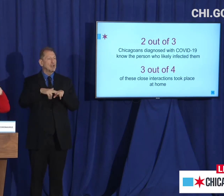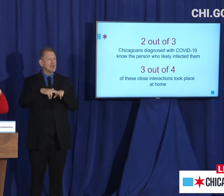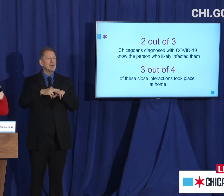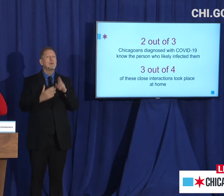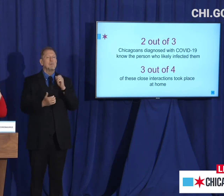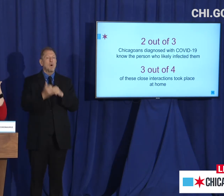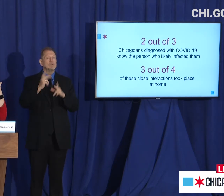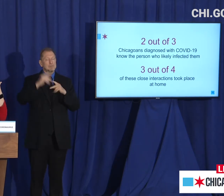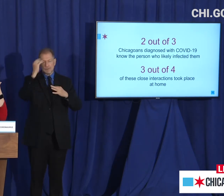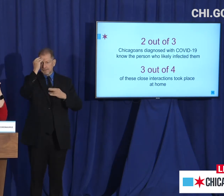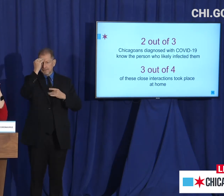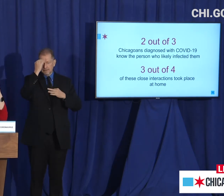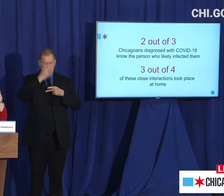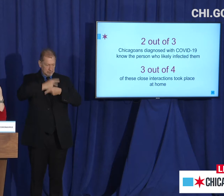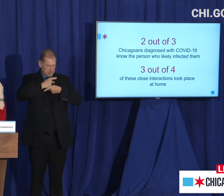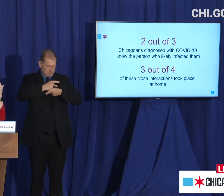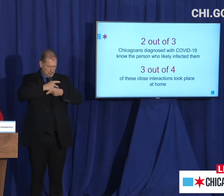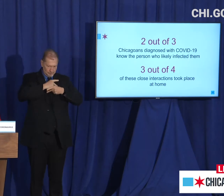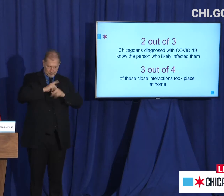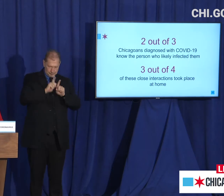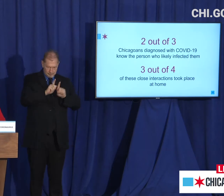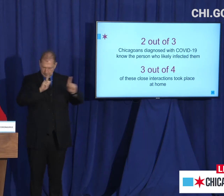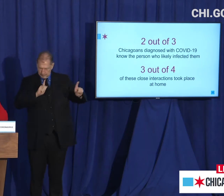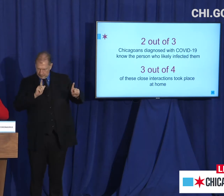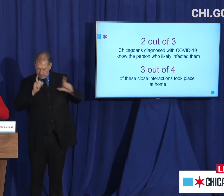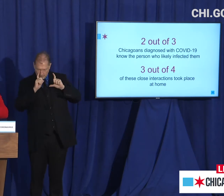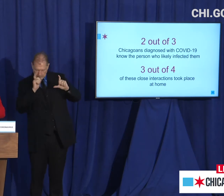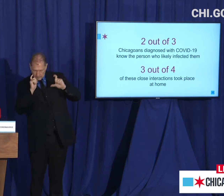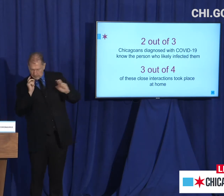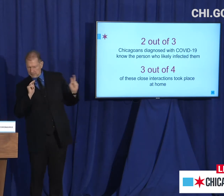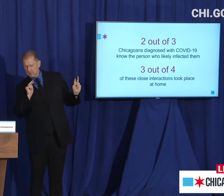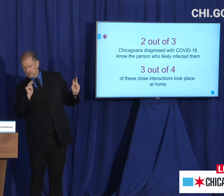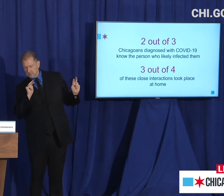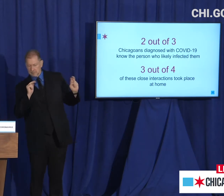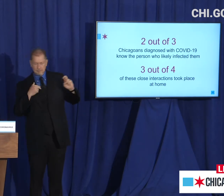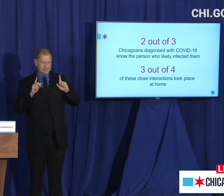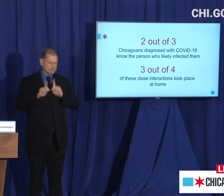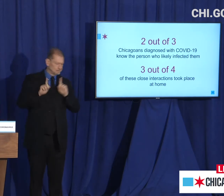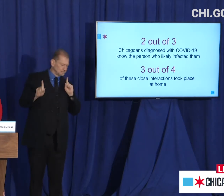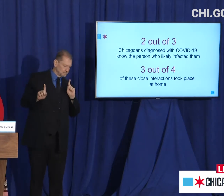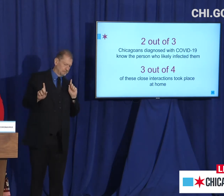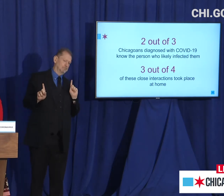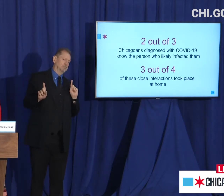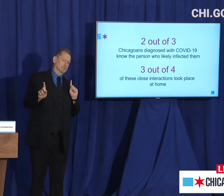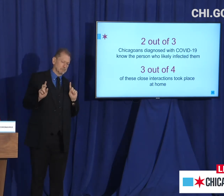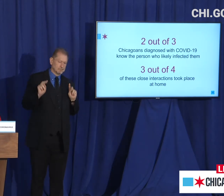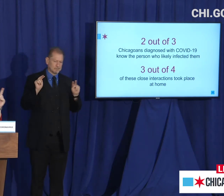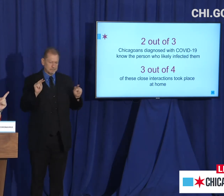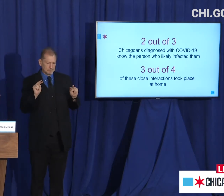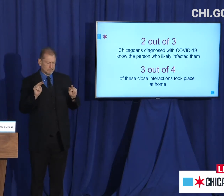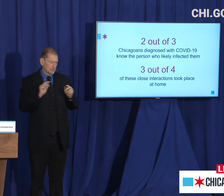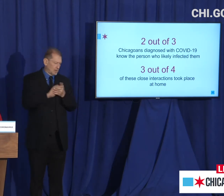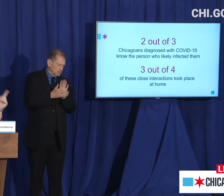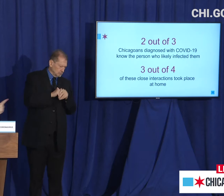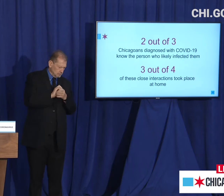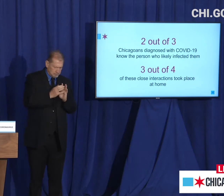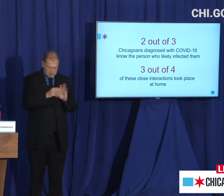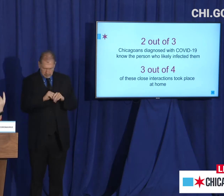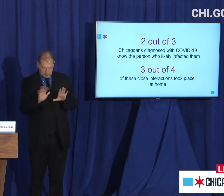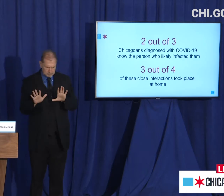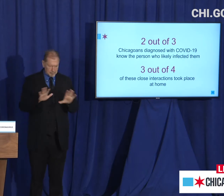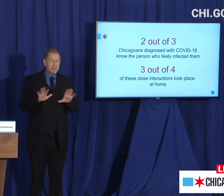they're thinking about COVID. They're wearing their mask. They're trying to keep their distance. They're washing their hands because